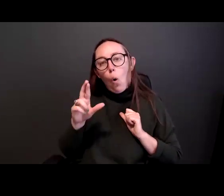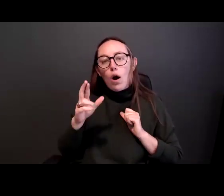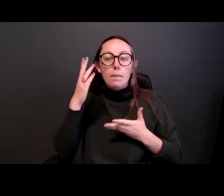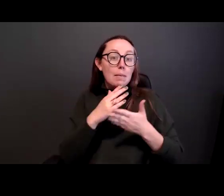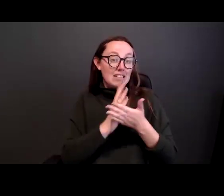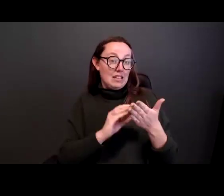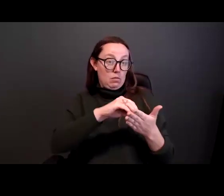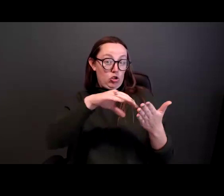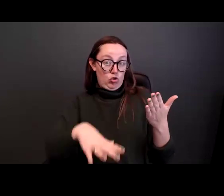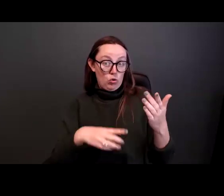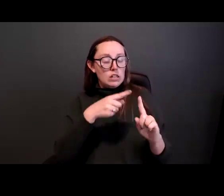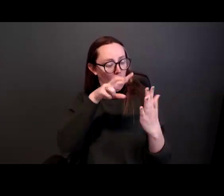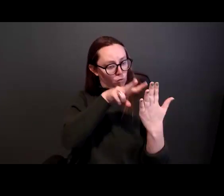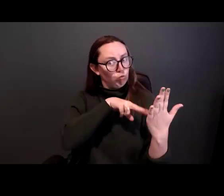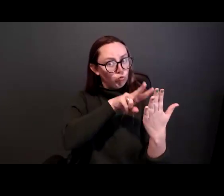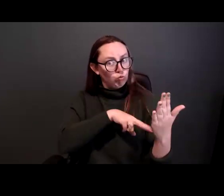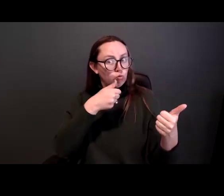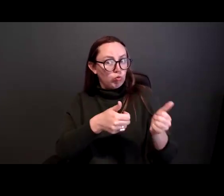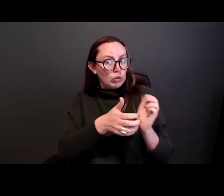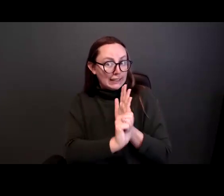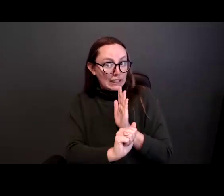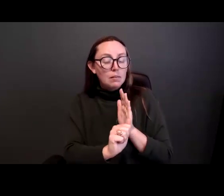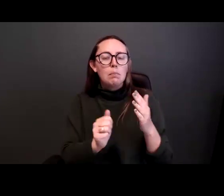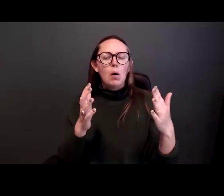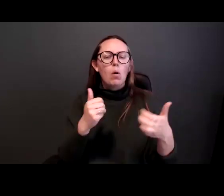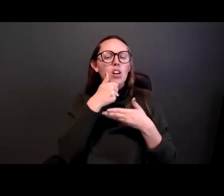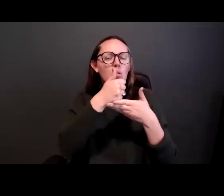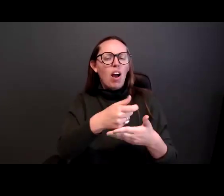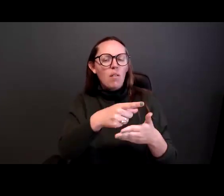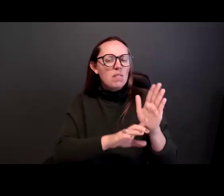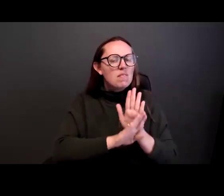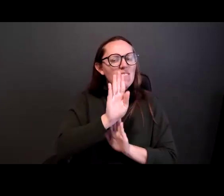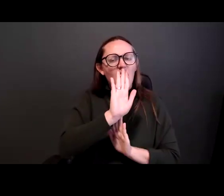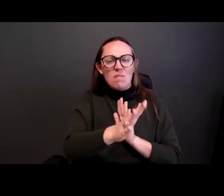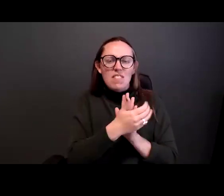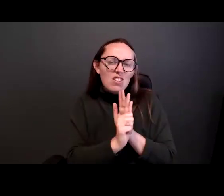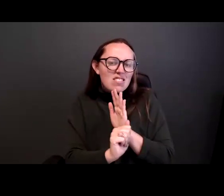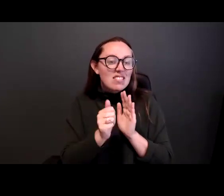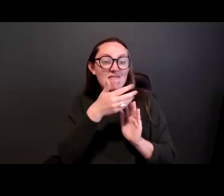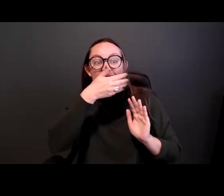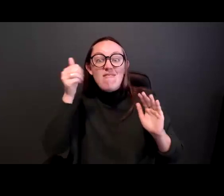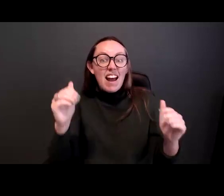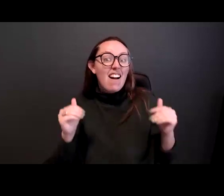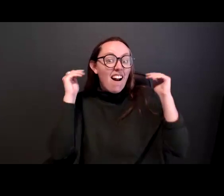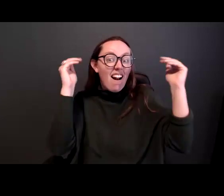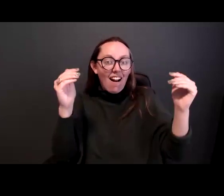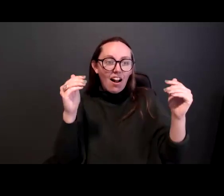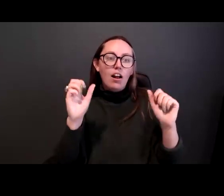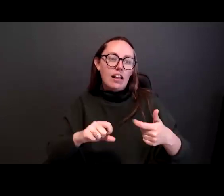take them to the next level in terms of how they read. And you can look at these areas here: posture, movement, etc., that